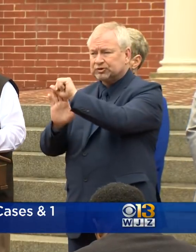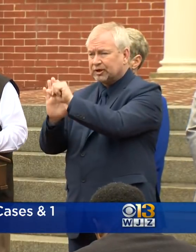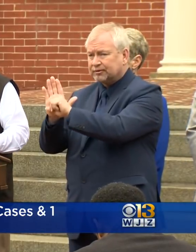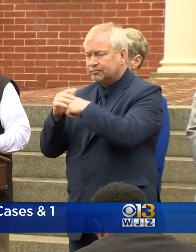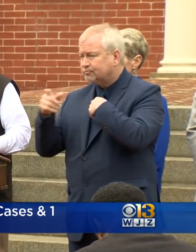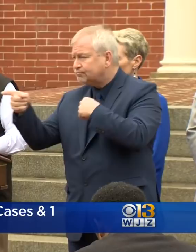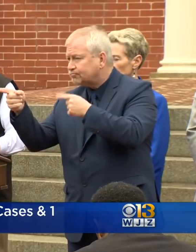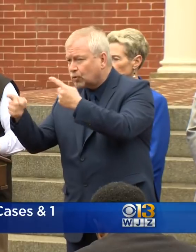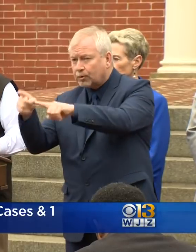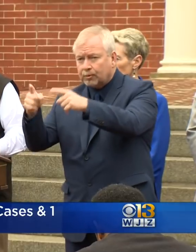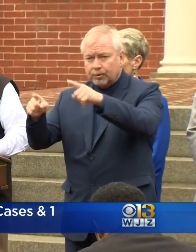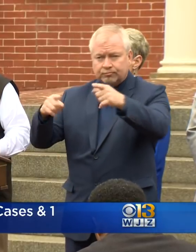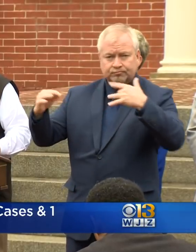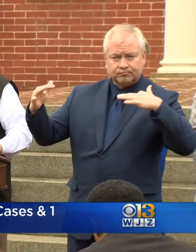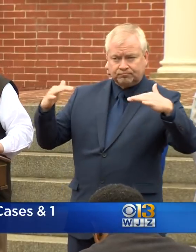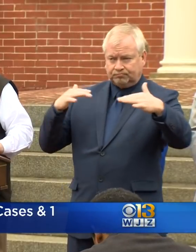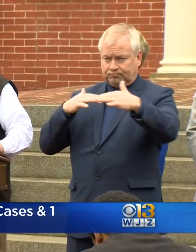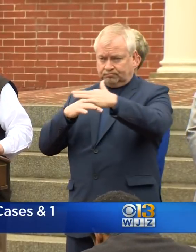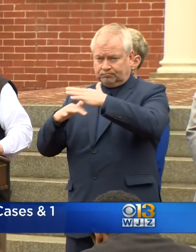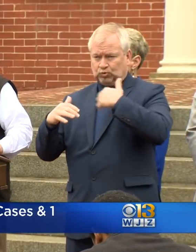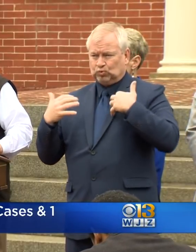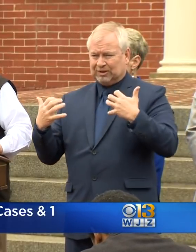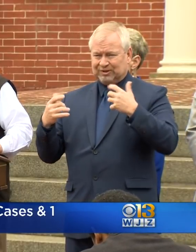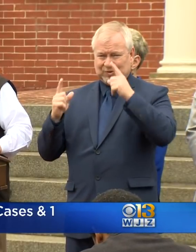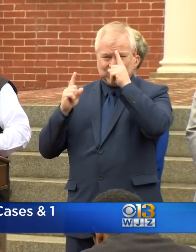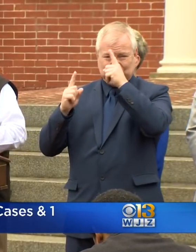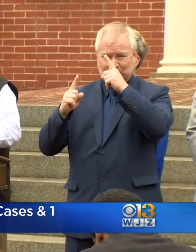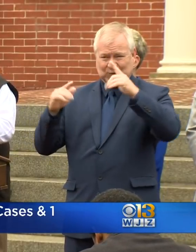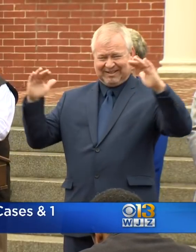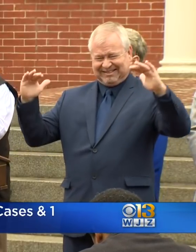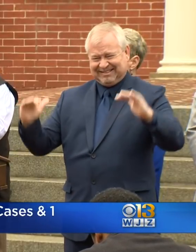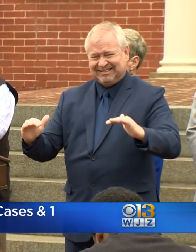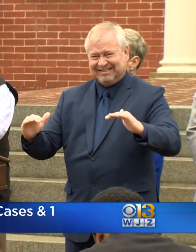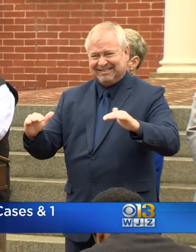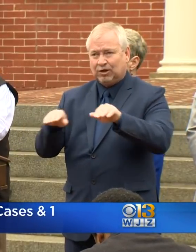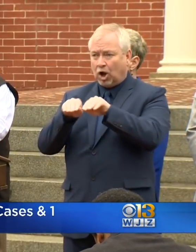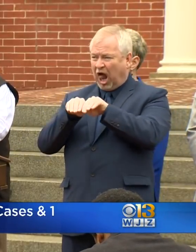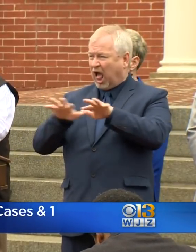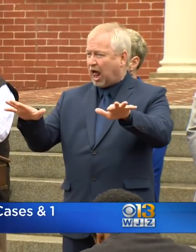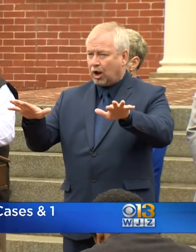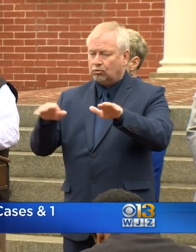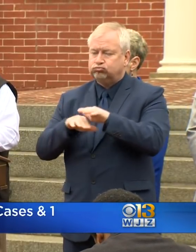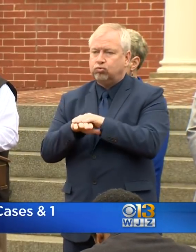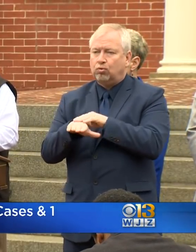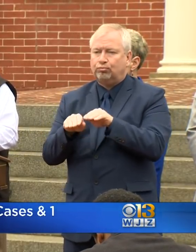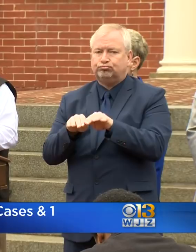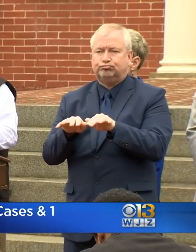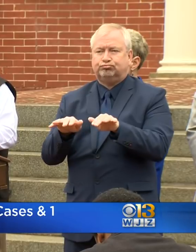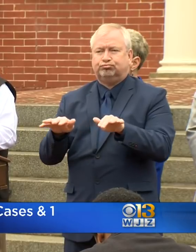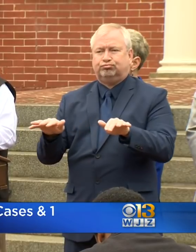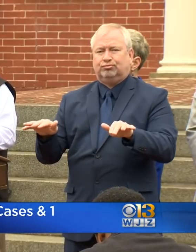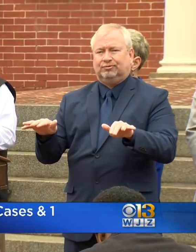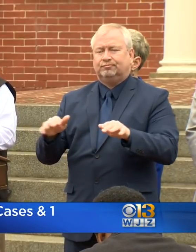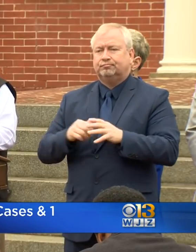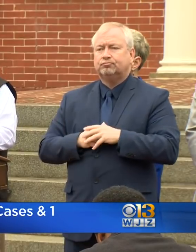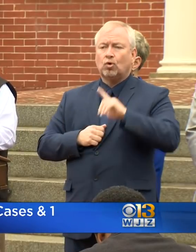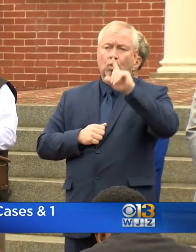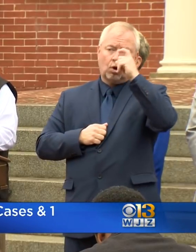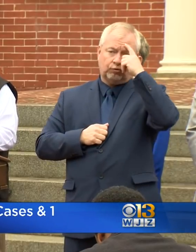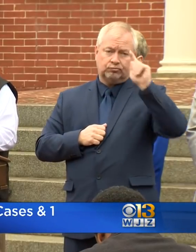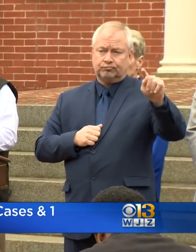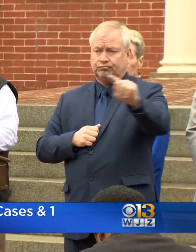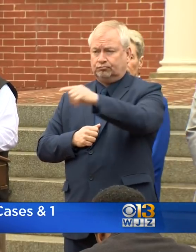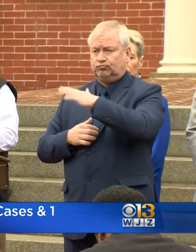help slow the spread of this infection. The governors have agreed to 5 immediate